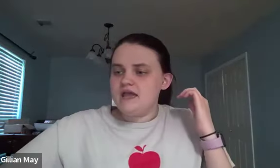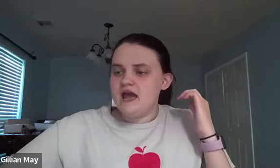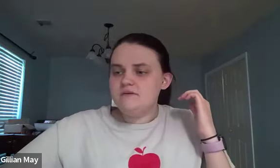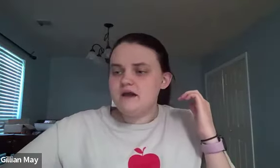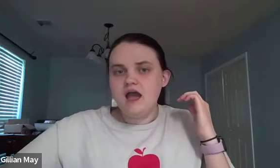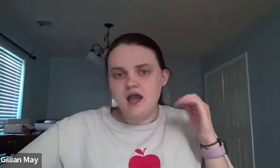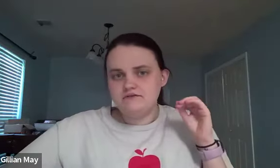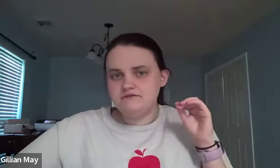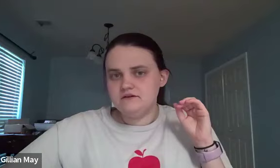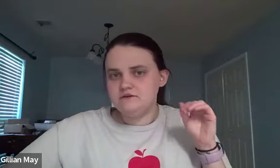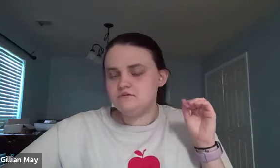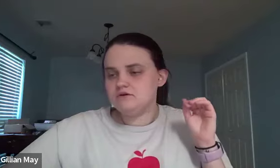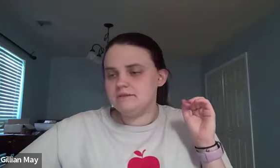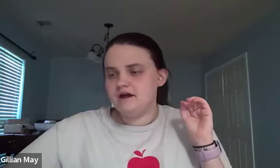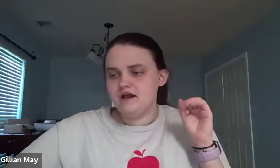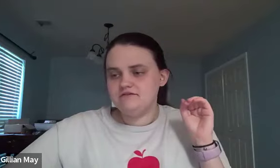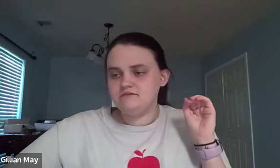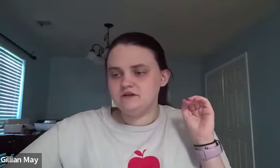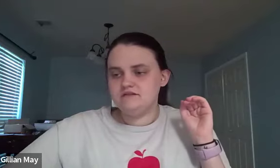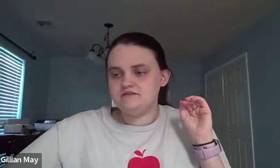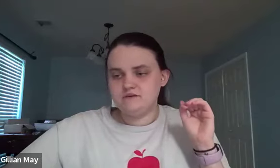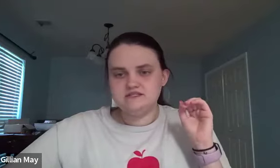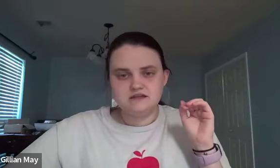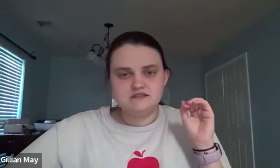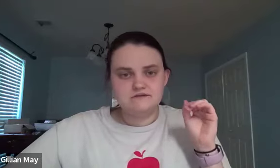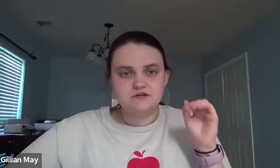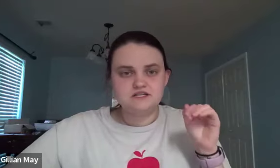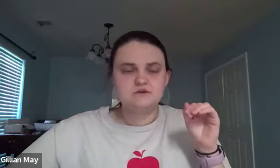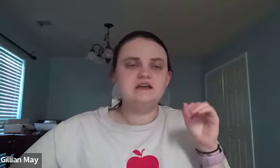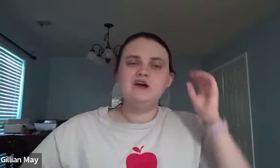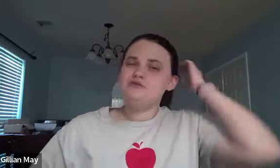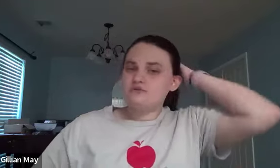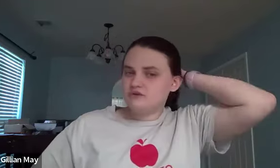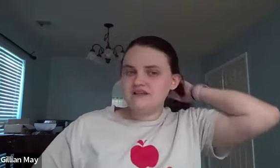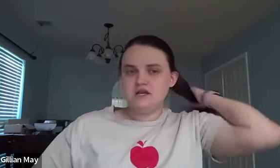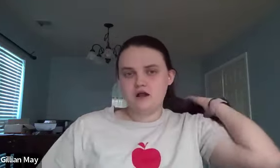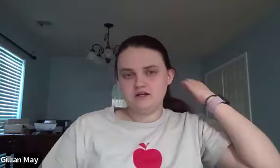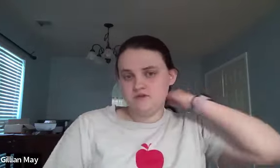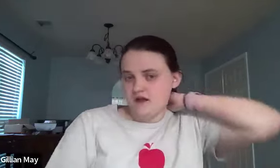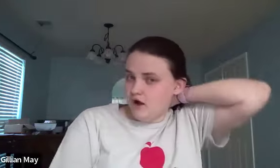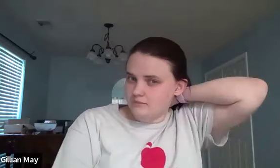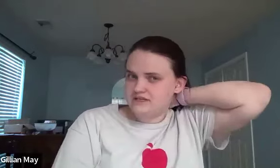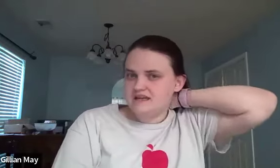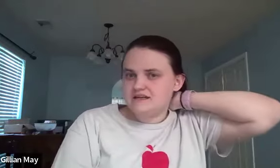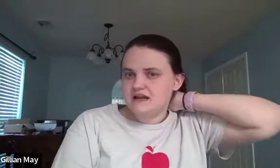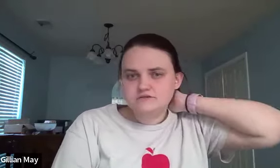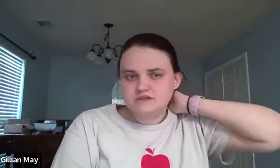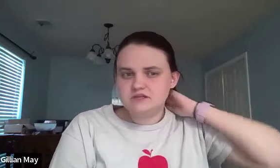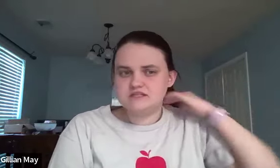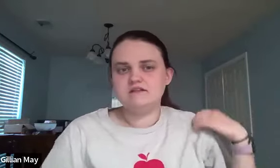have about half of the family signs left for next week. They're really not going to be that complicated, I don't think, because a lot